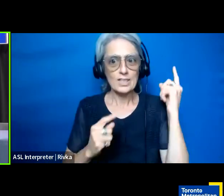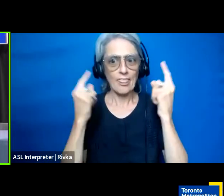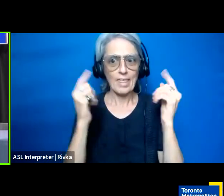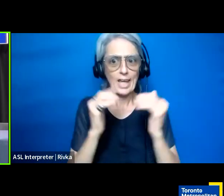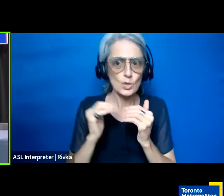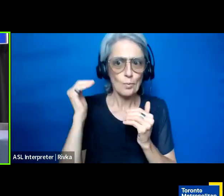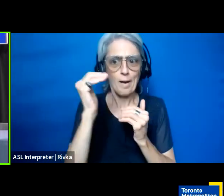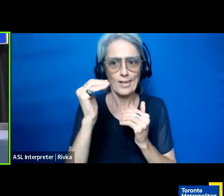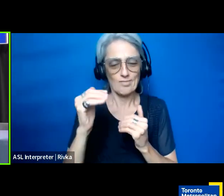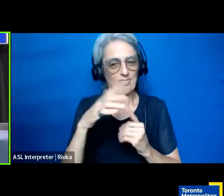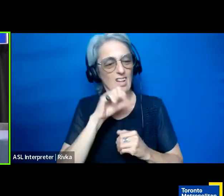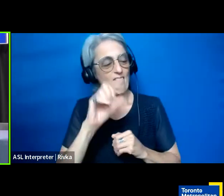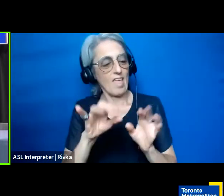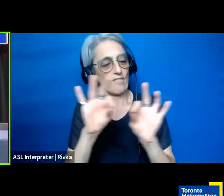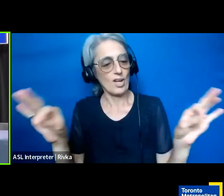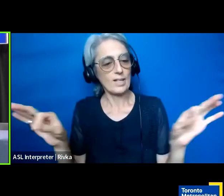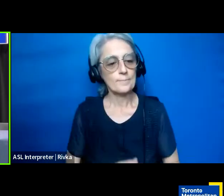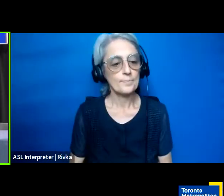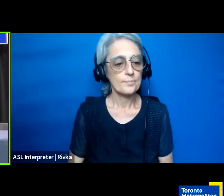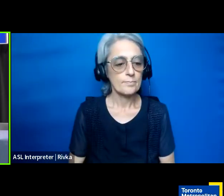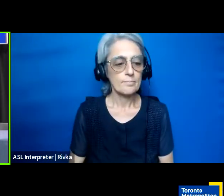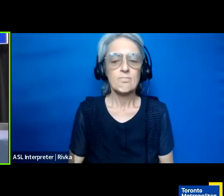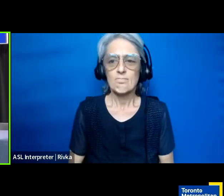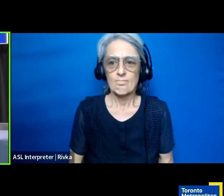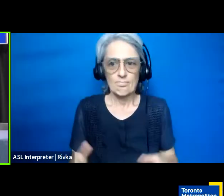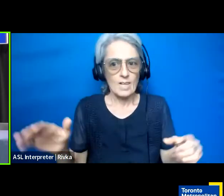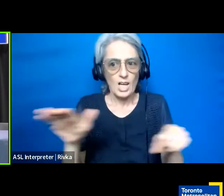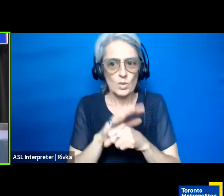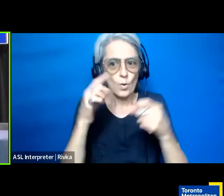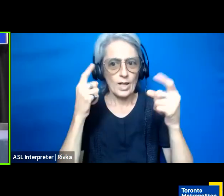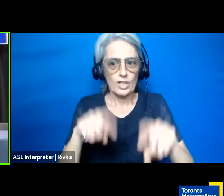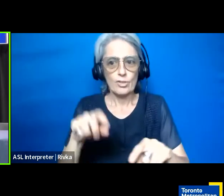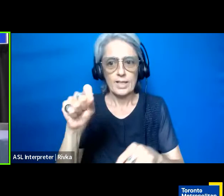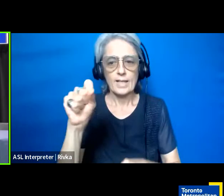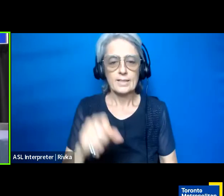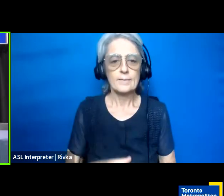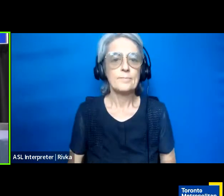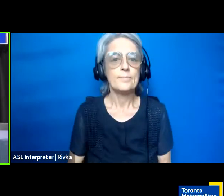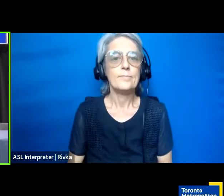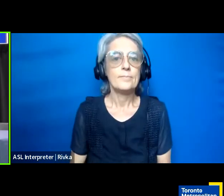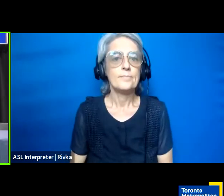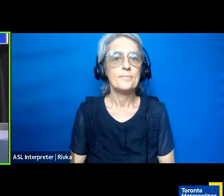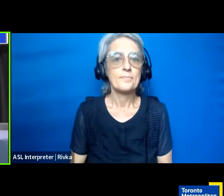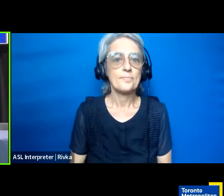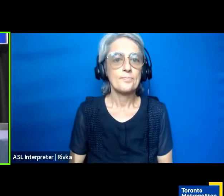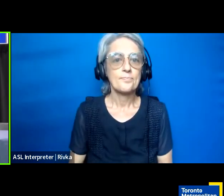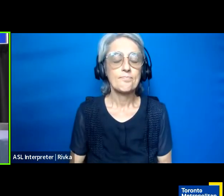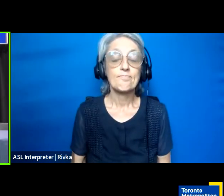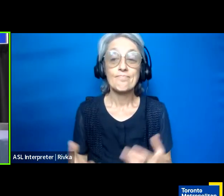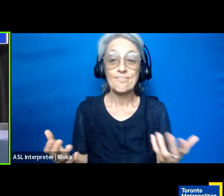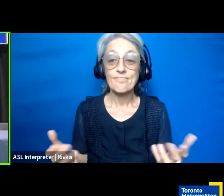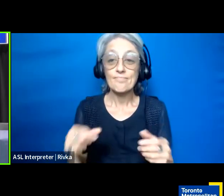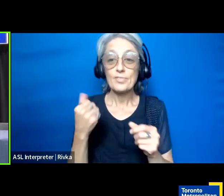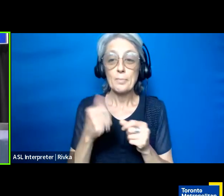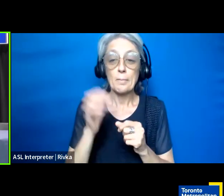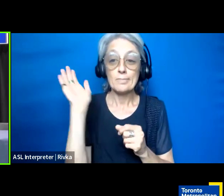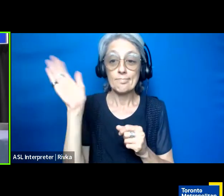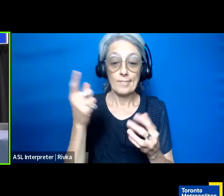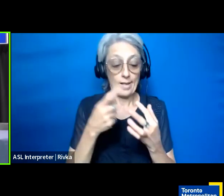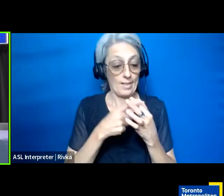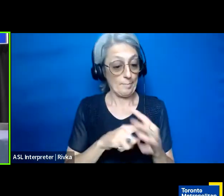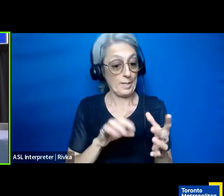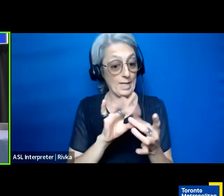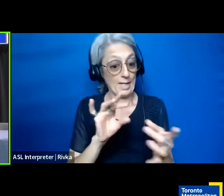and I totally agree. We're, as I said at the beginning, I think we are attracted to